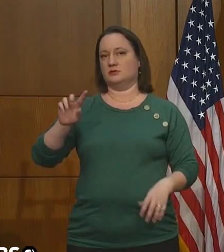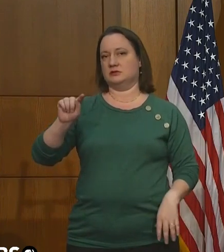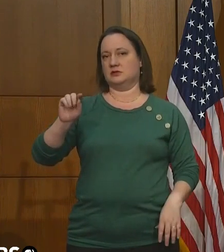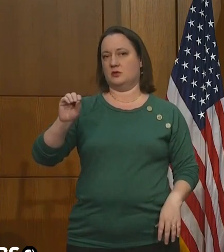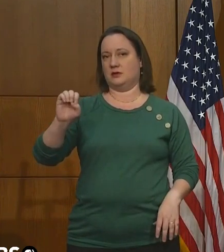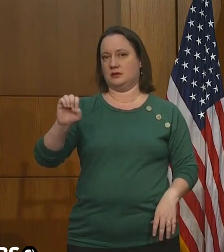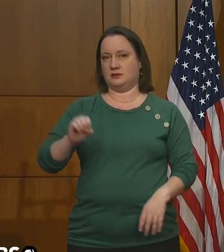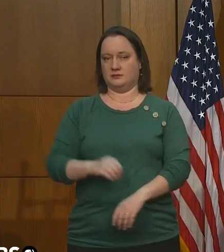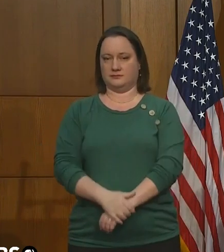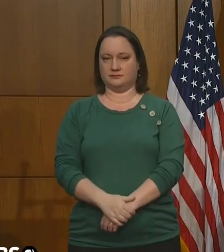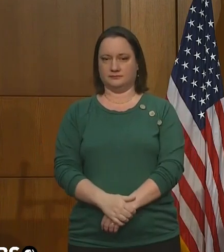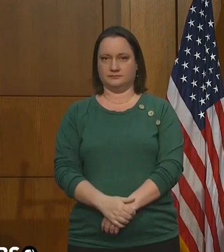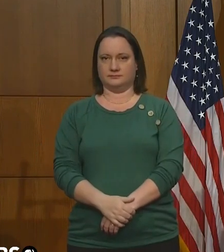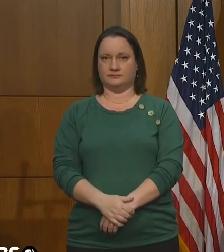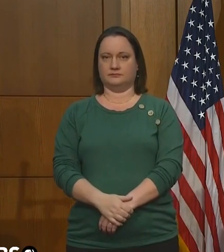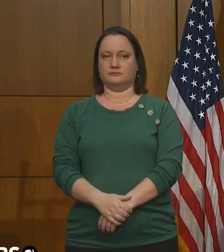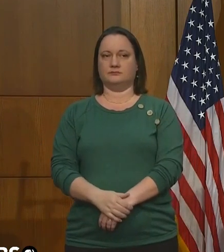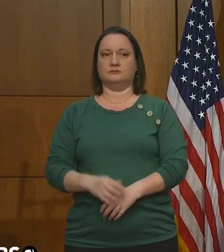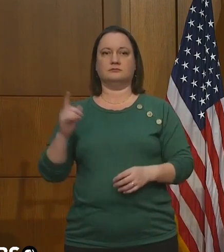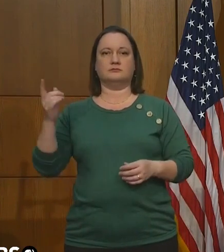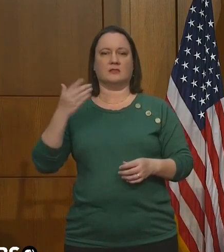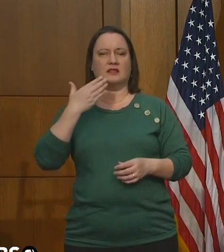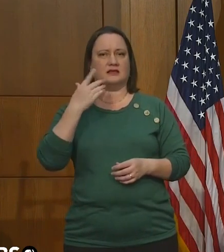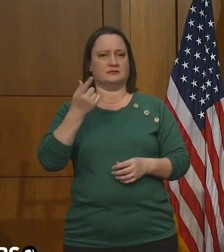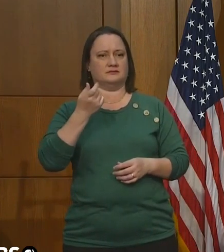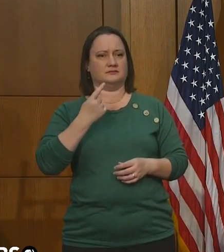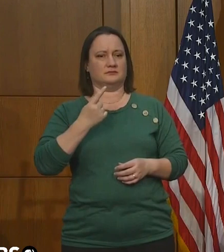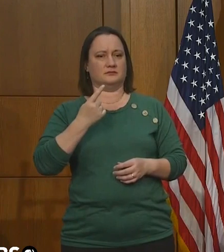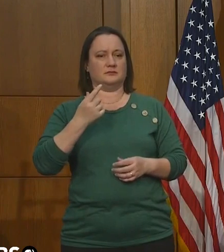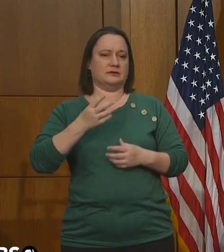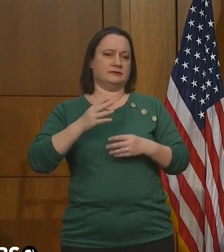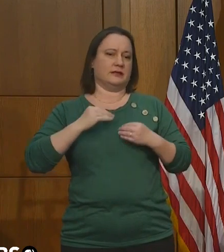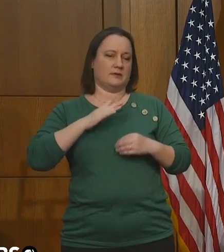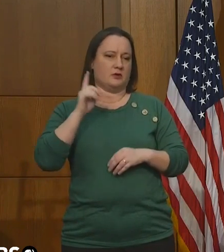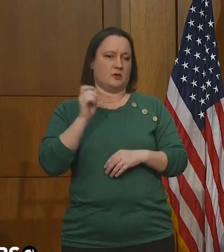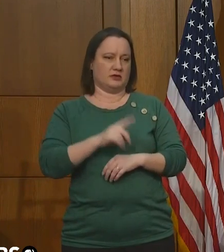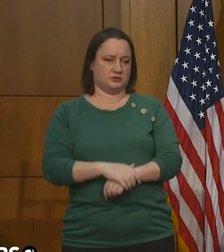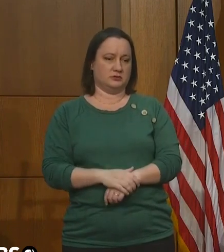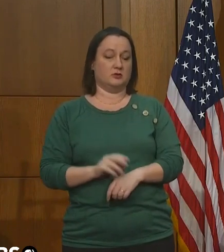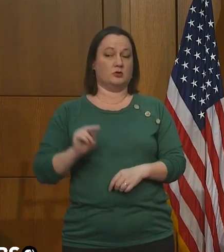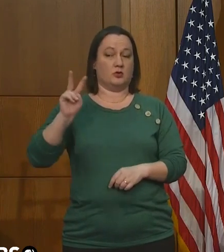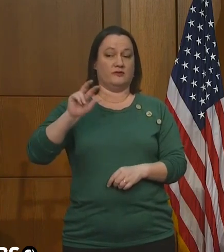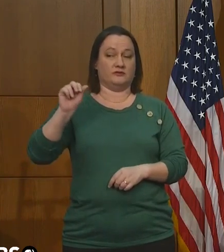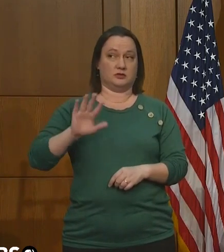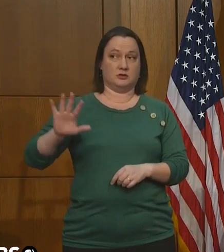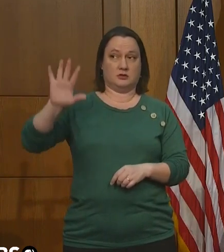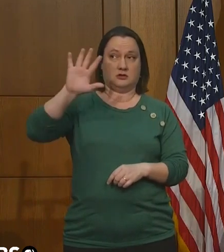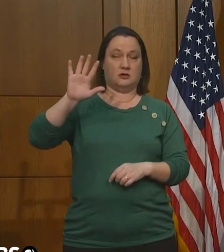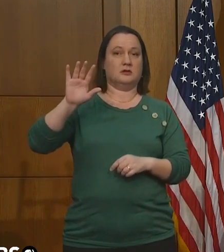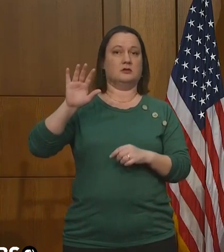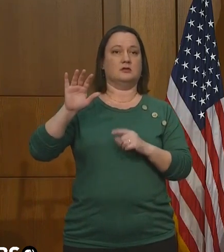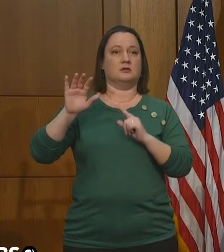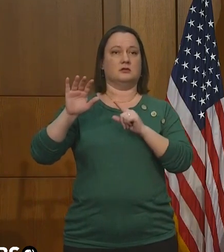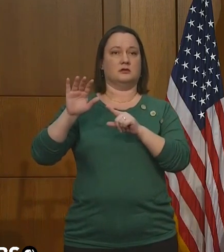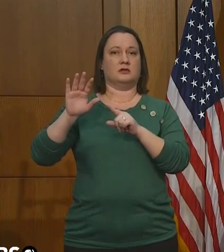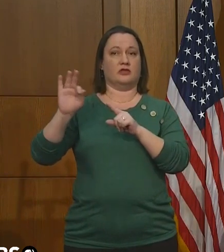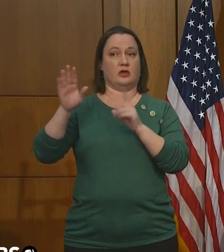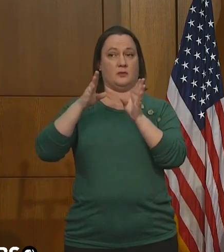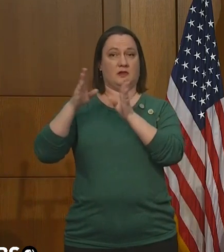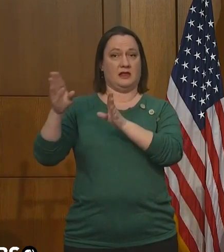Governor, thanks for taking my question. Do you have any concerns in Northern Virginia with much of the area now laying out their plans to, in the near